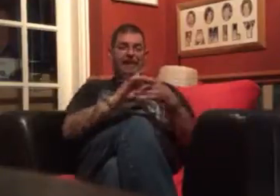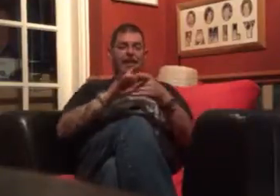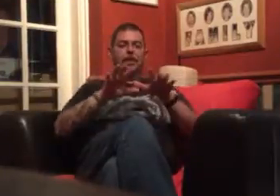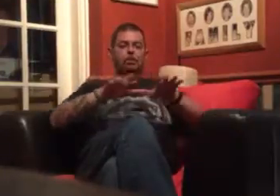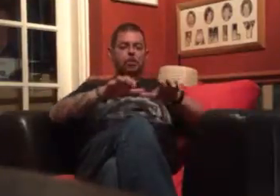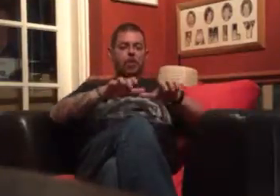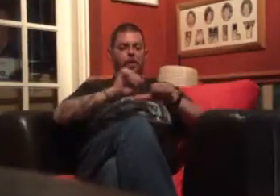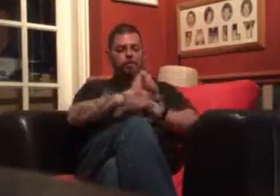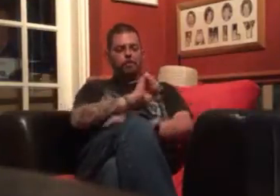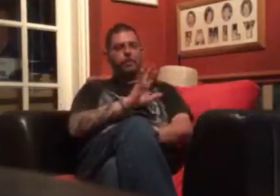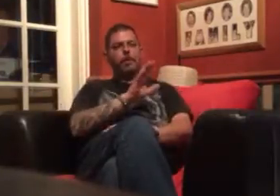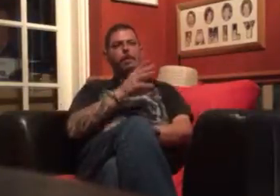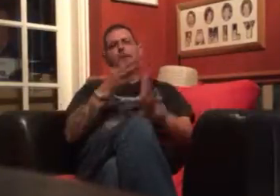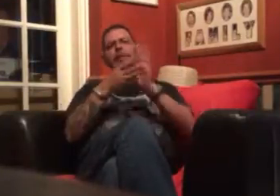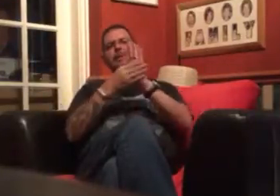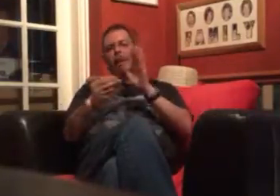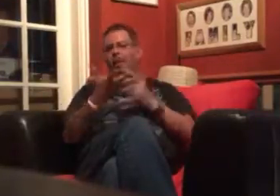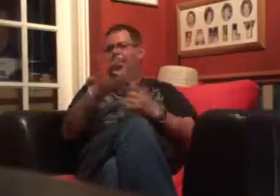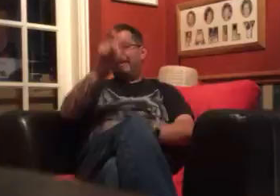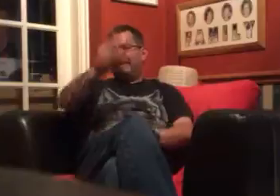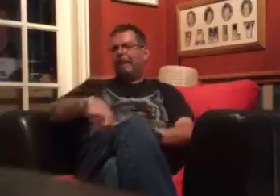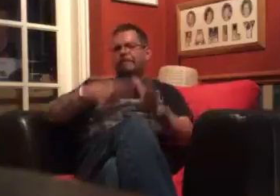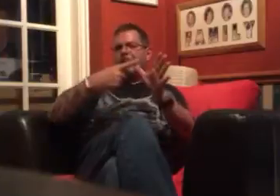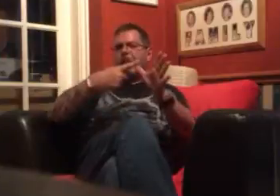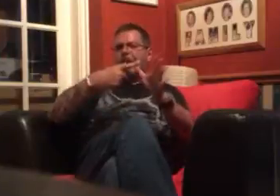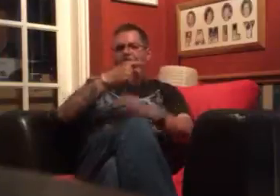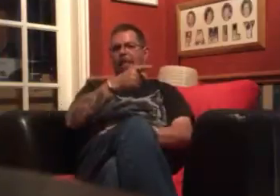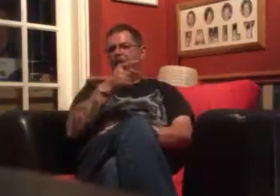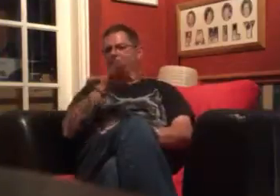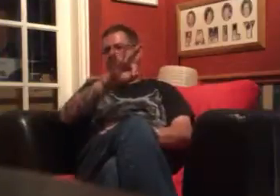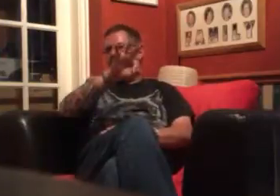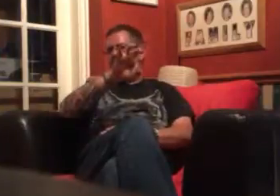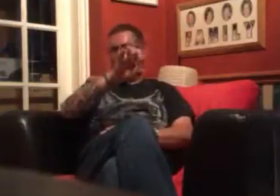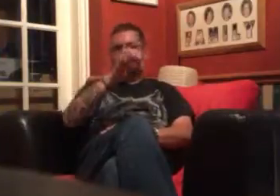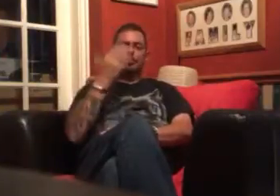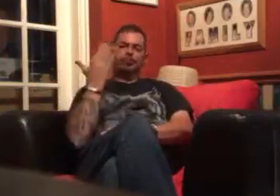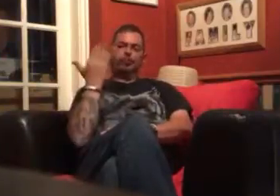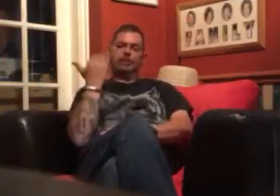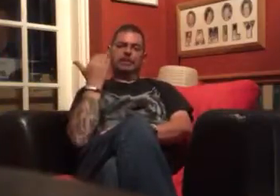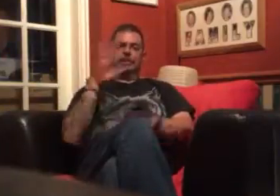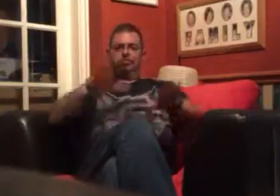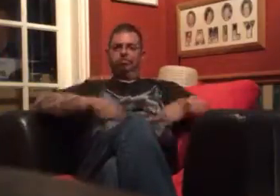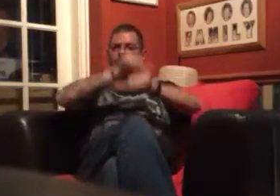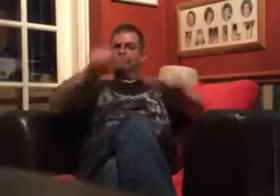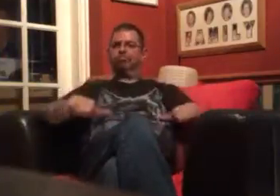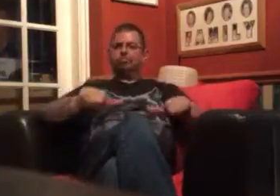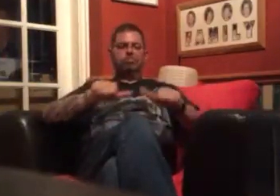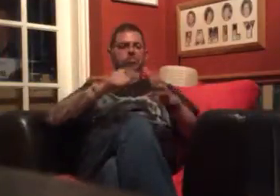This is obviously linked to technology. An example would be maybe obviously a